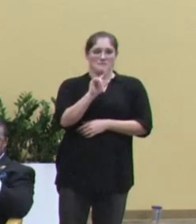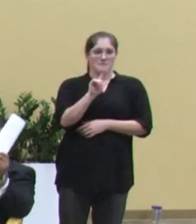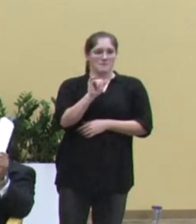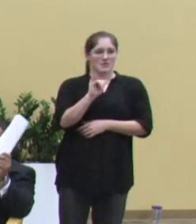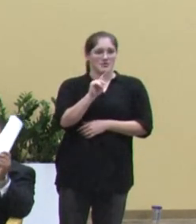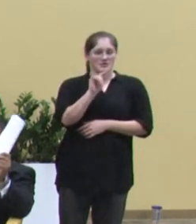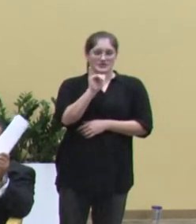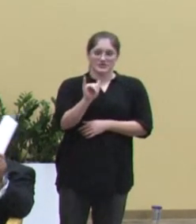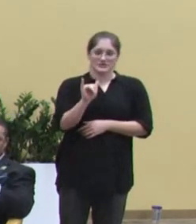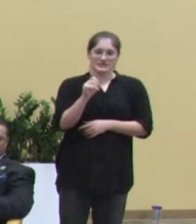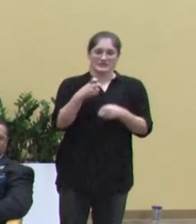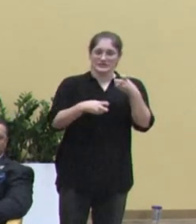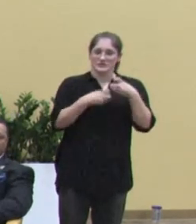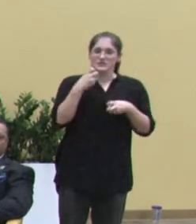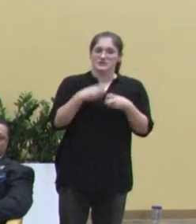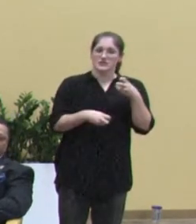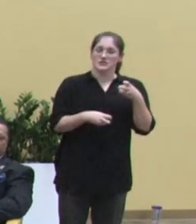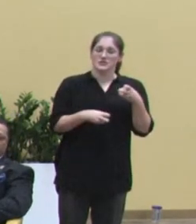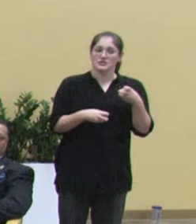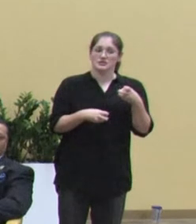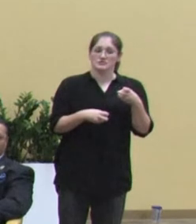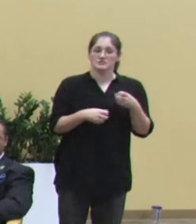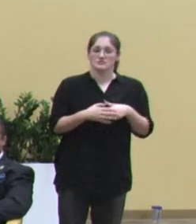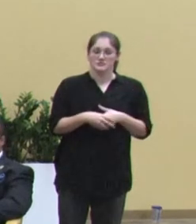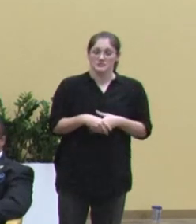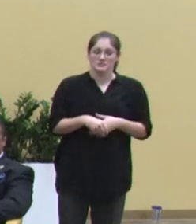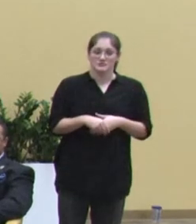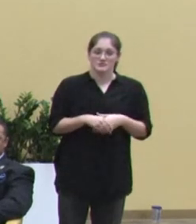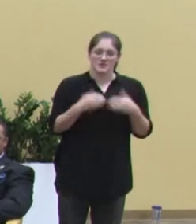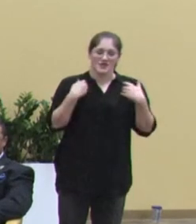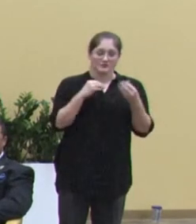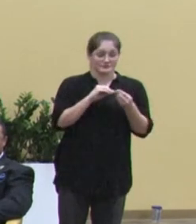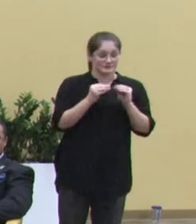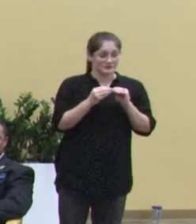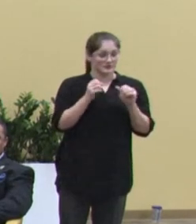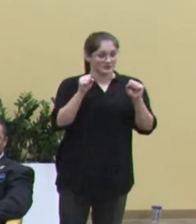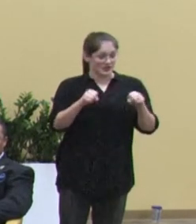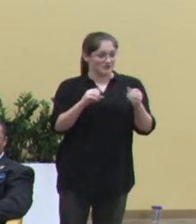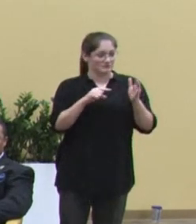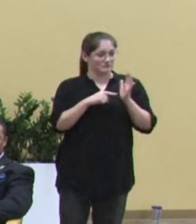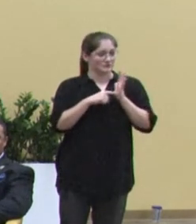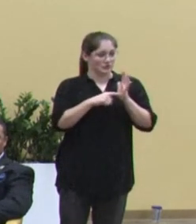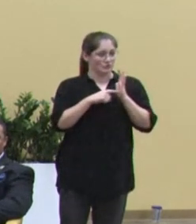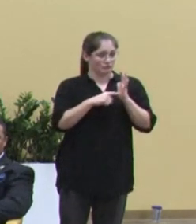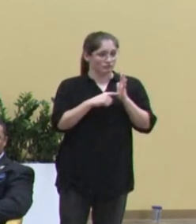I've got a stack of numbers right here that I can show you. Liability issues,